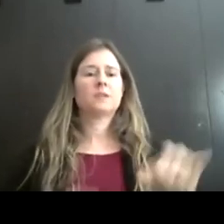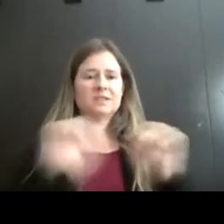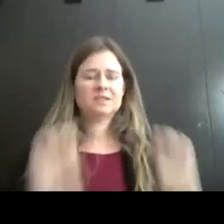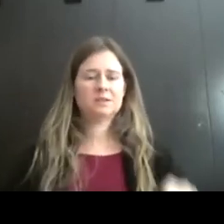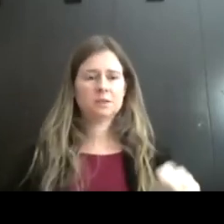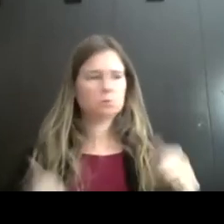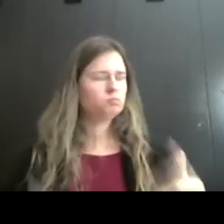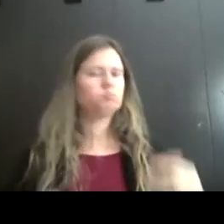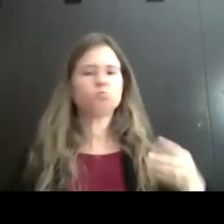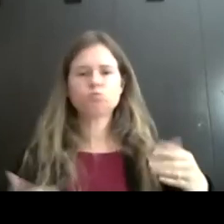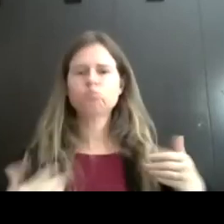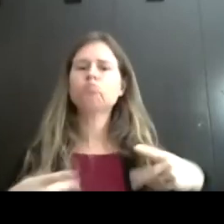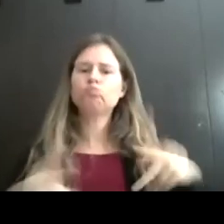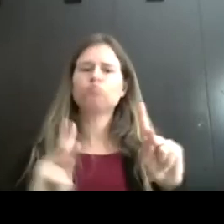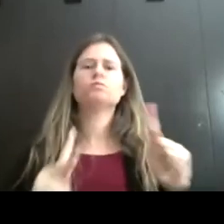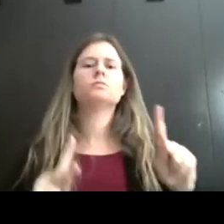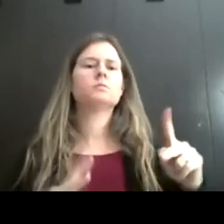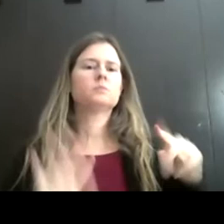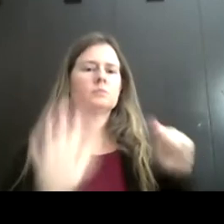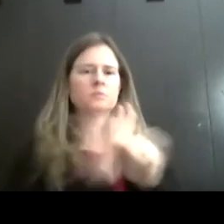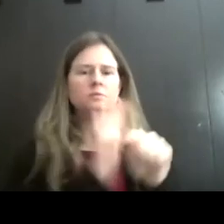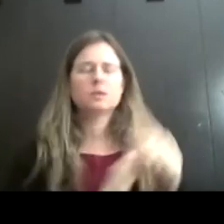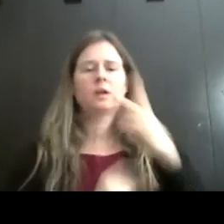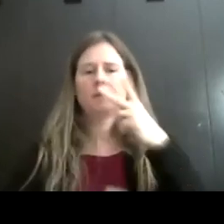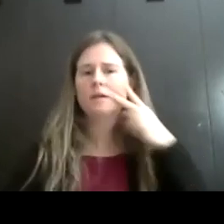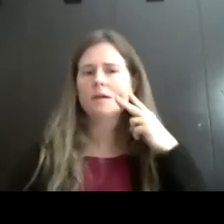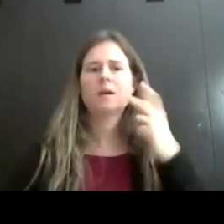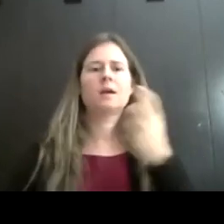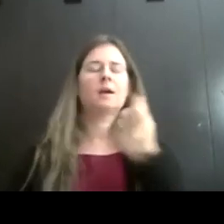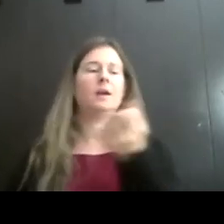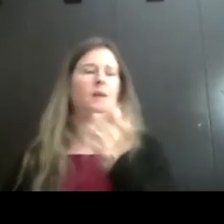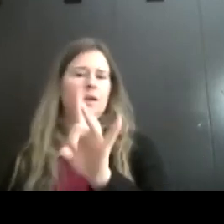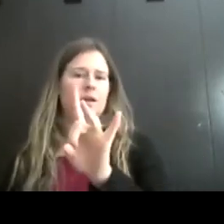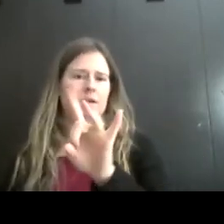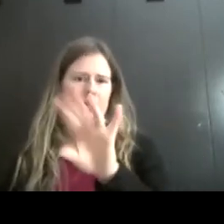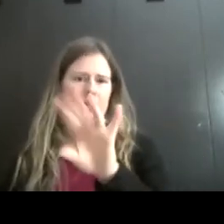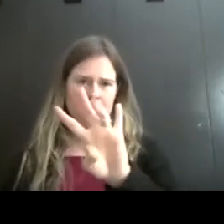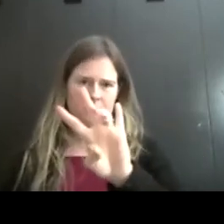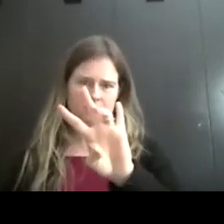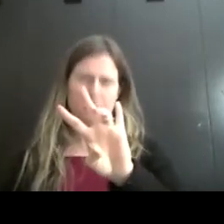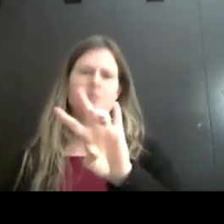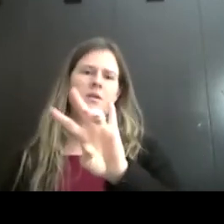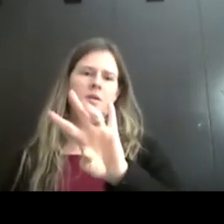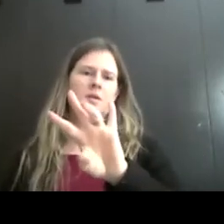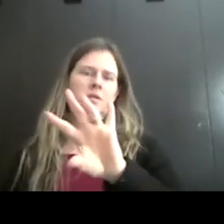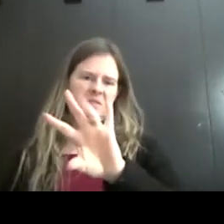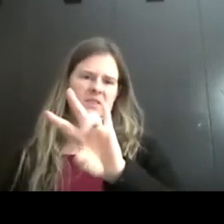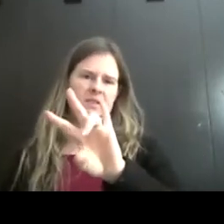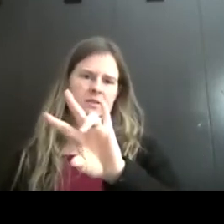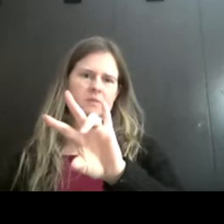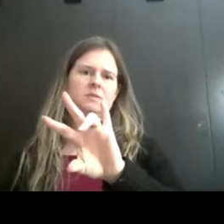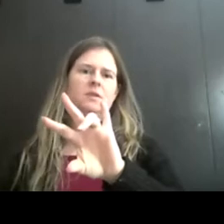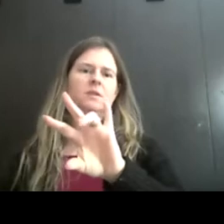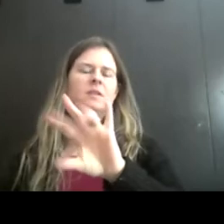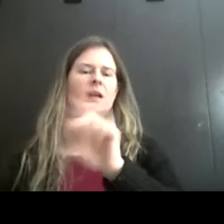1849 and lasted until 1873. So when my great-grandfather was born, well